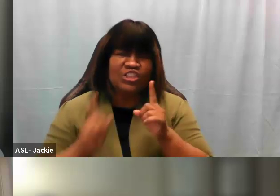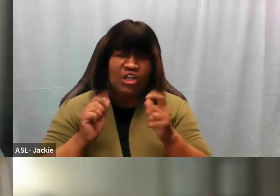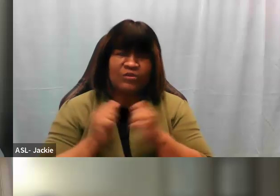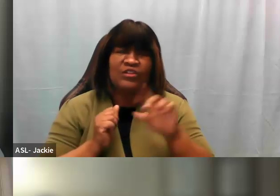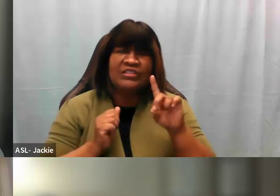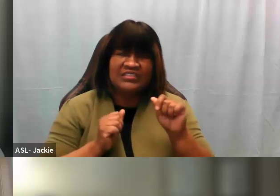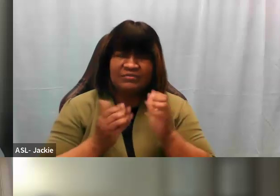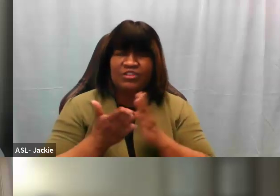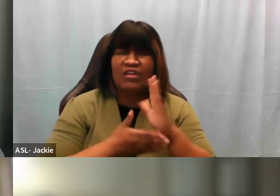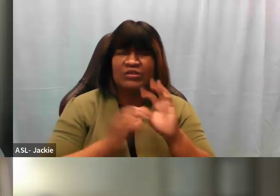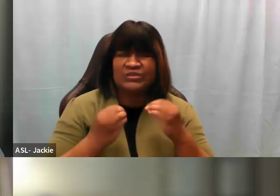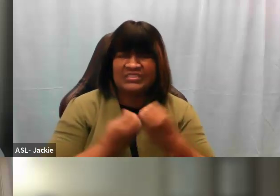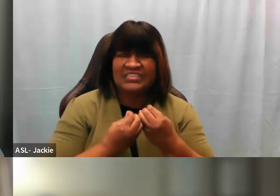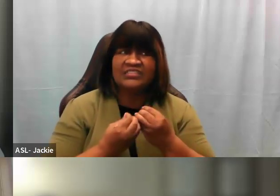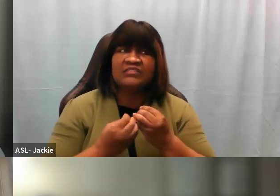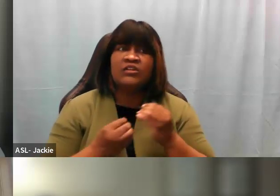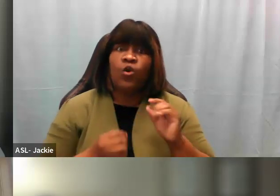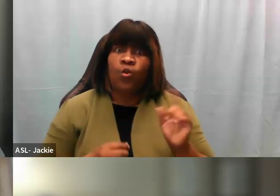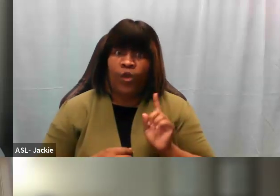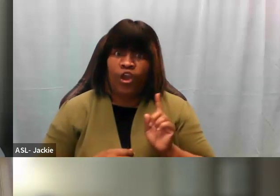rights organization in your state.